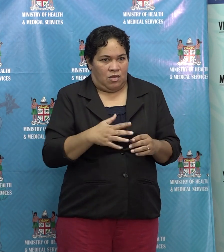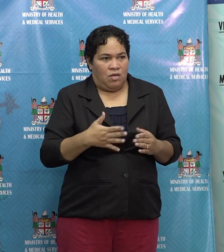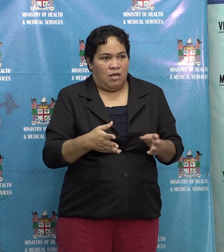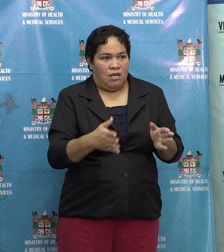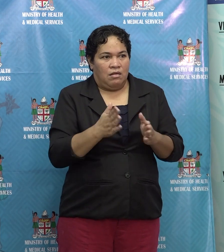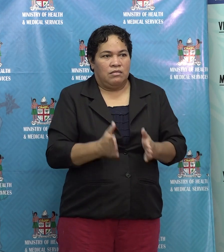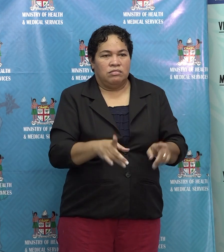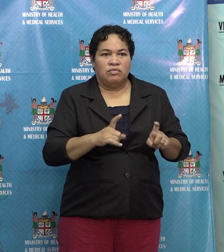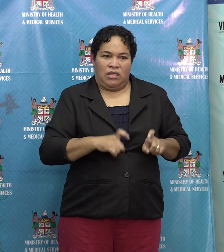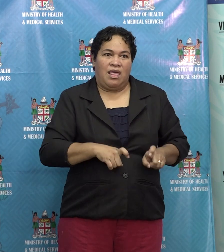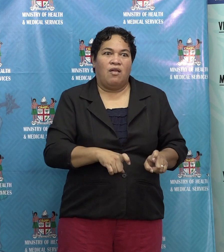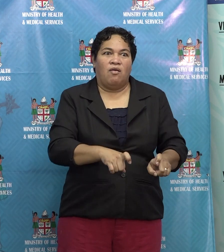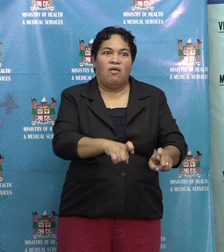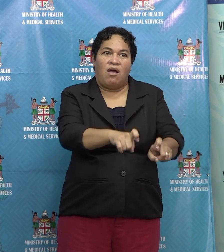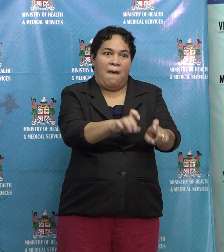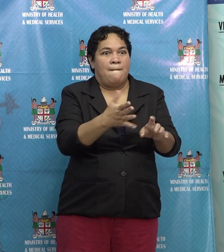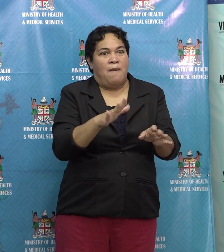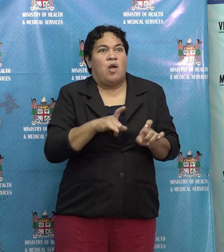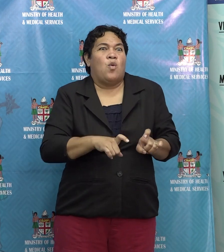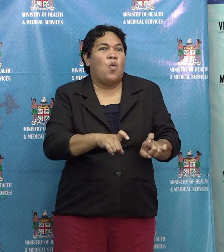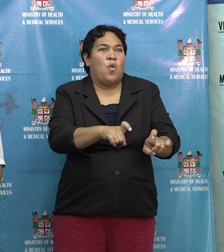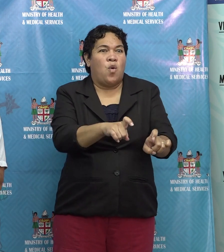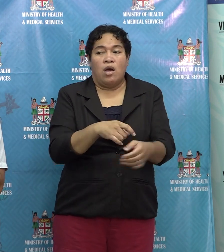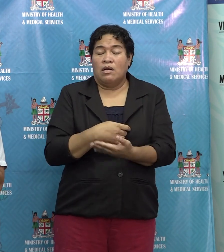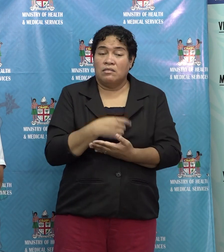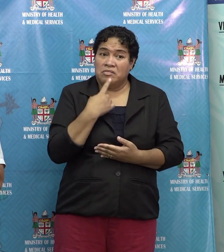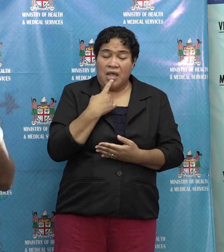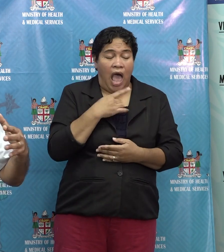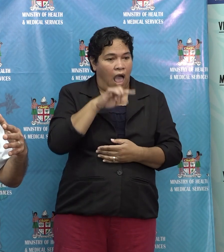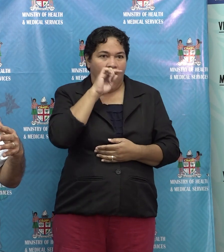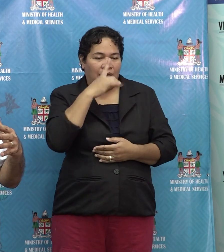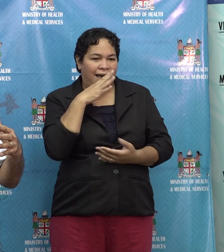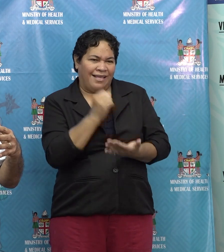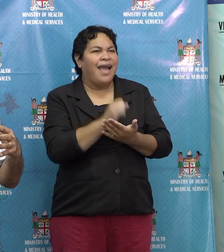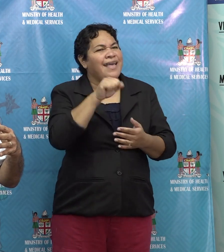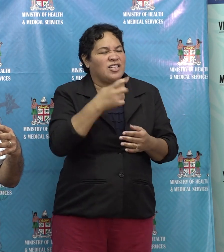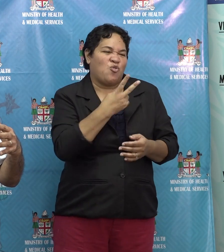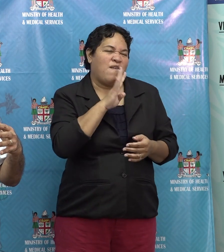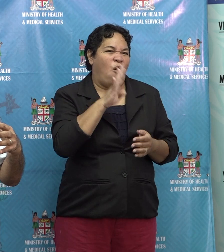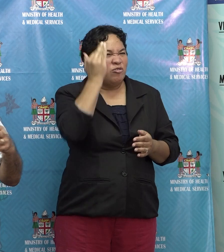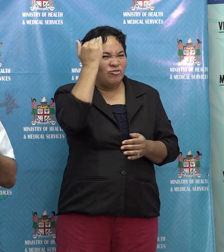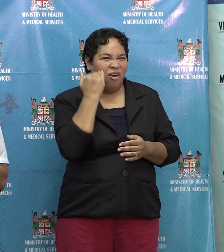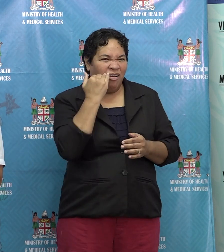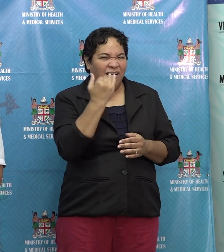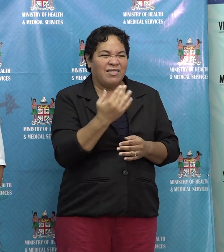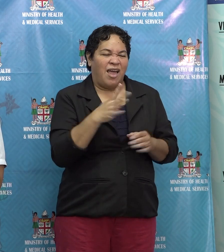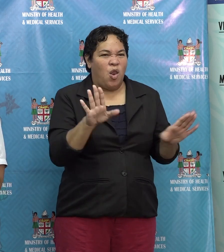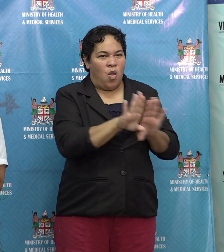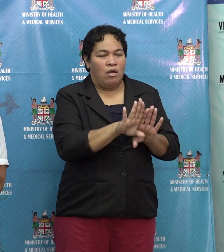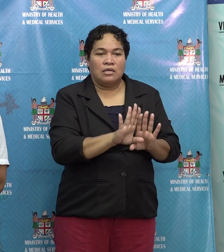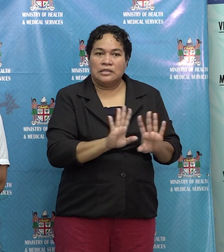I cannot take away the possibility that we may have to enforce another 24-hour curfew type of lockdown.